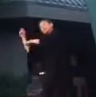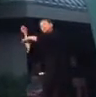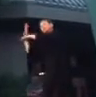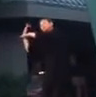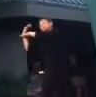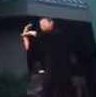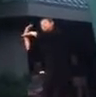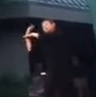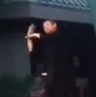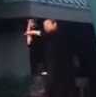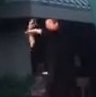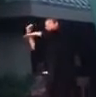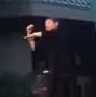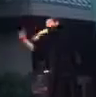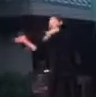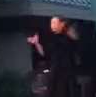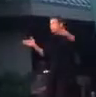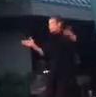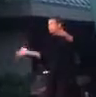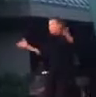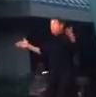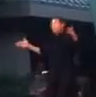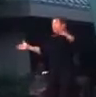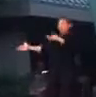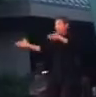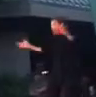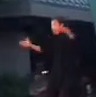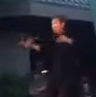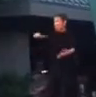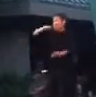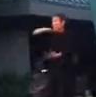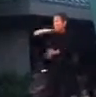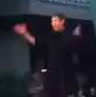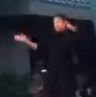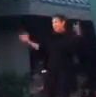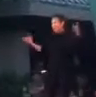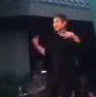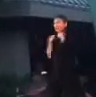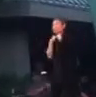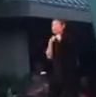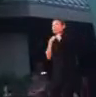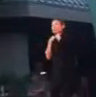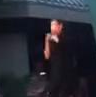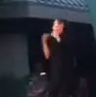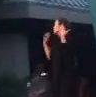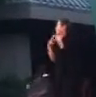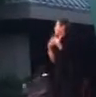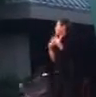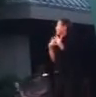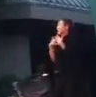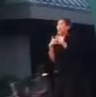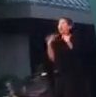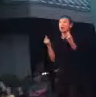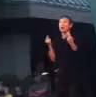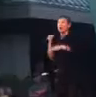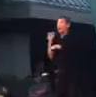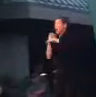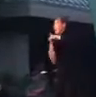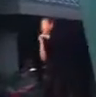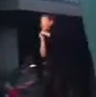asleep. And a candle went out, and there was a lot of racket, and the closet was shaking, and he was terrified.